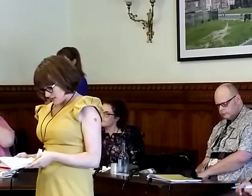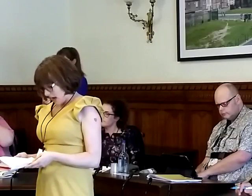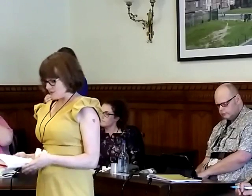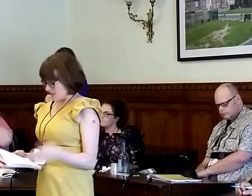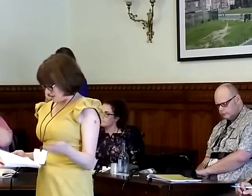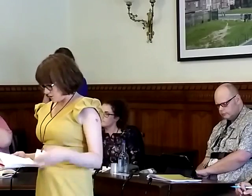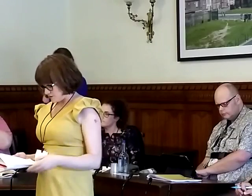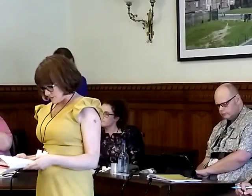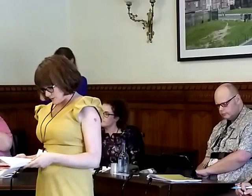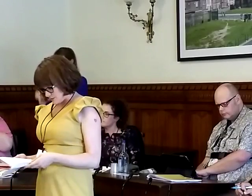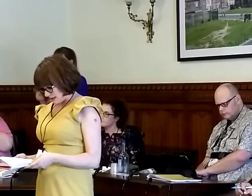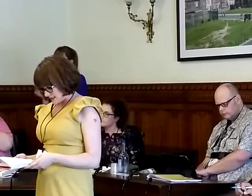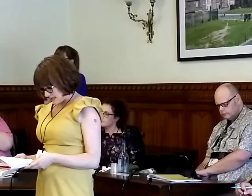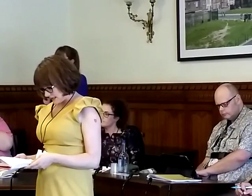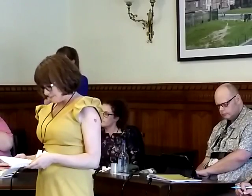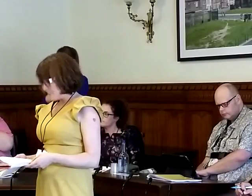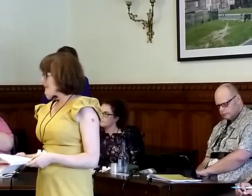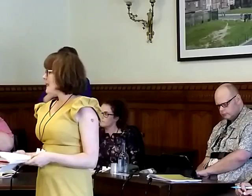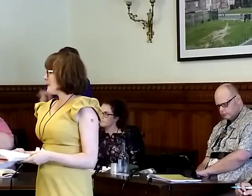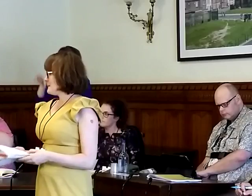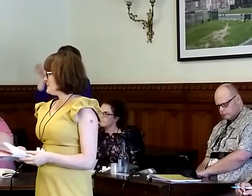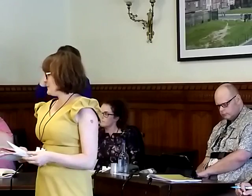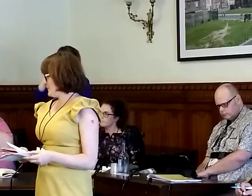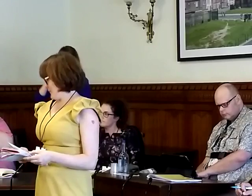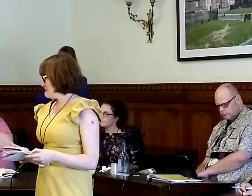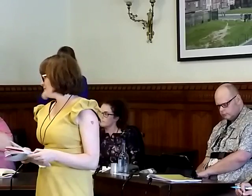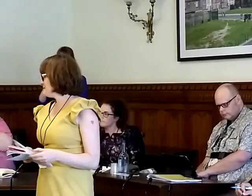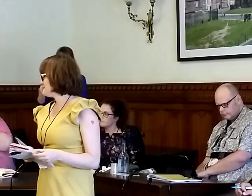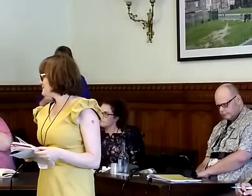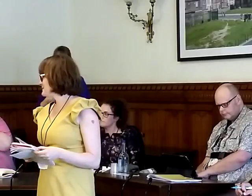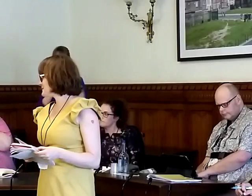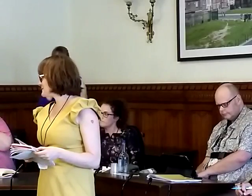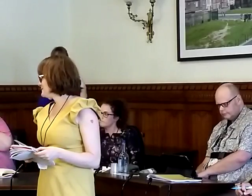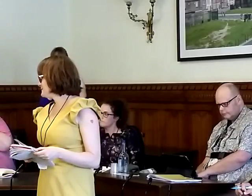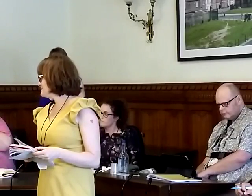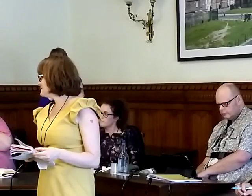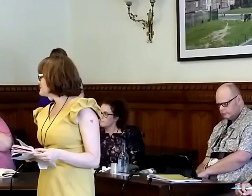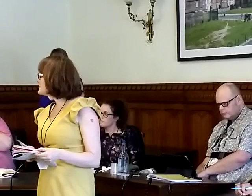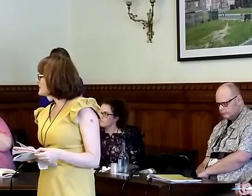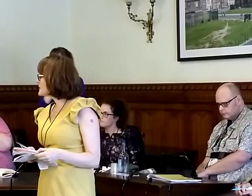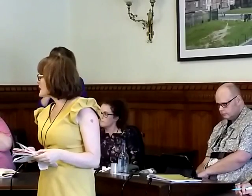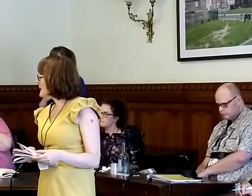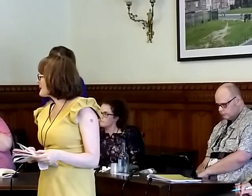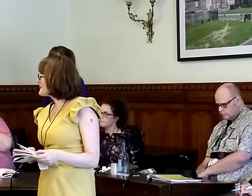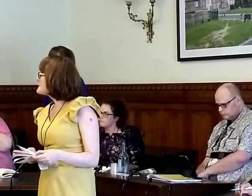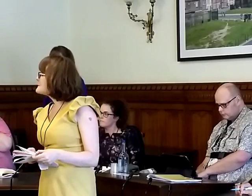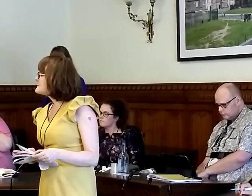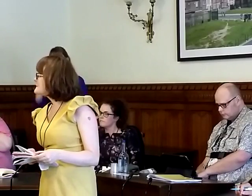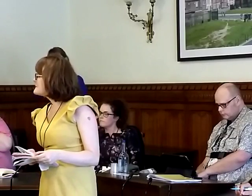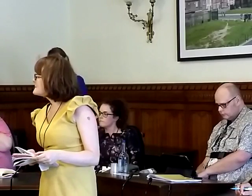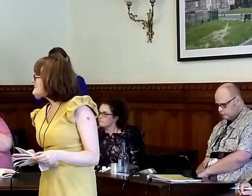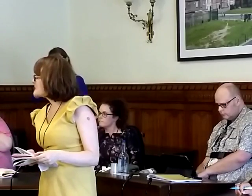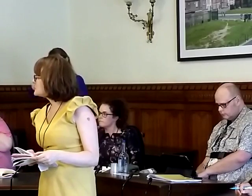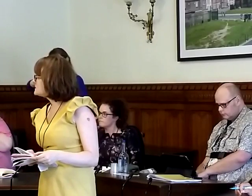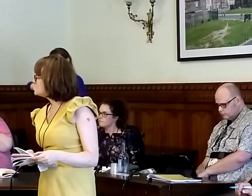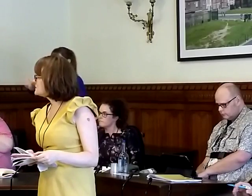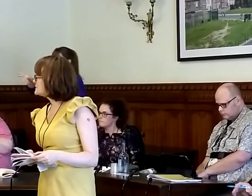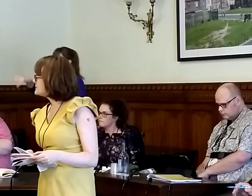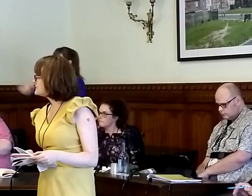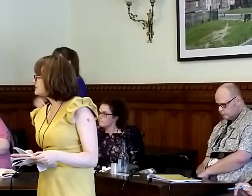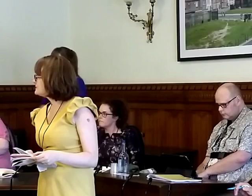in other boroughs that haven't taken on responsibility. Oh, that's okay. the website.